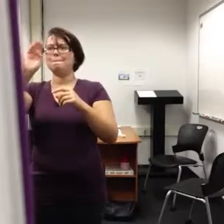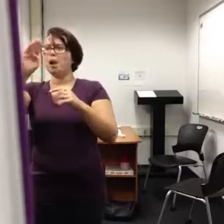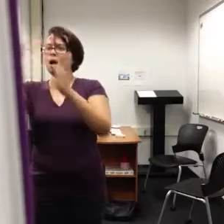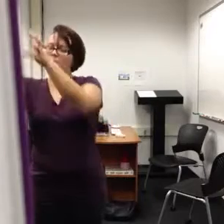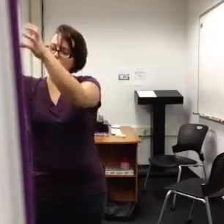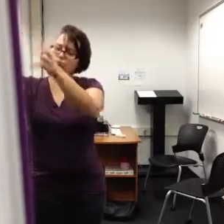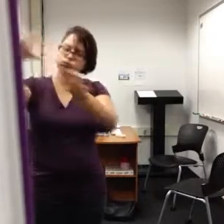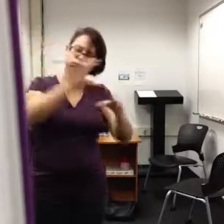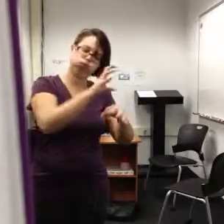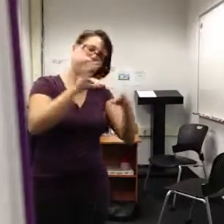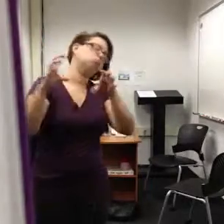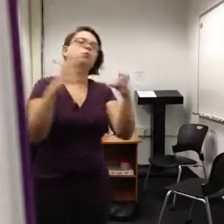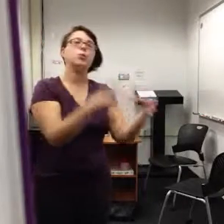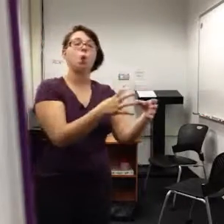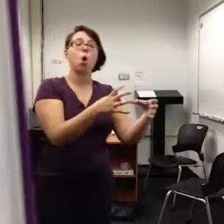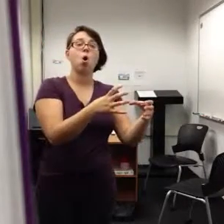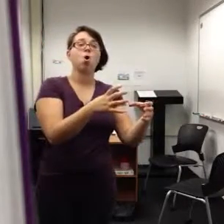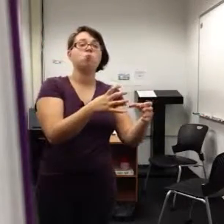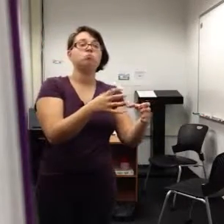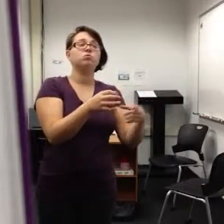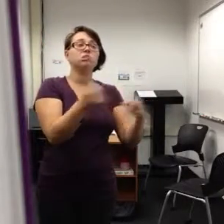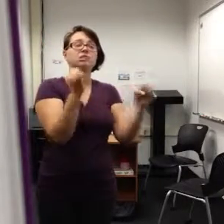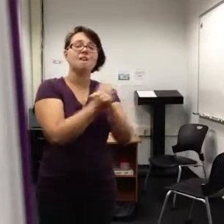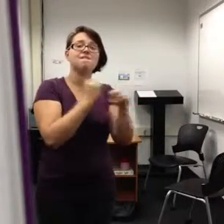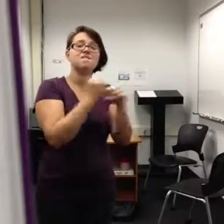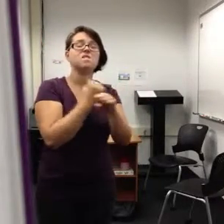of those who'd been involved before that thought it was a disgrace.